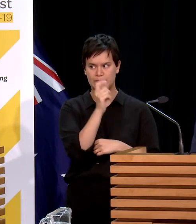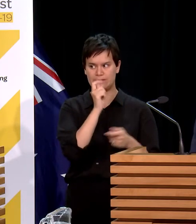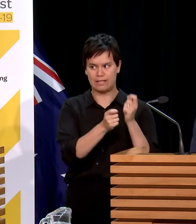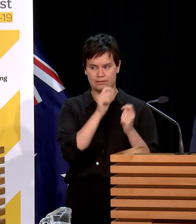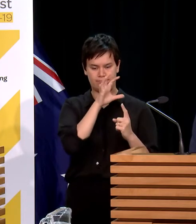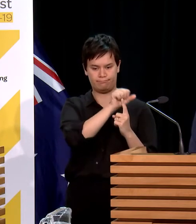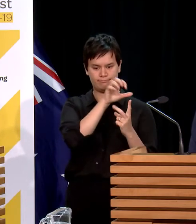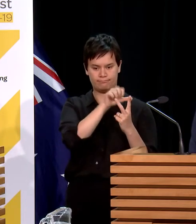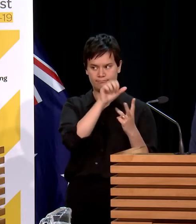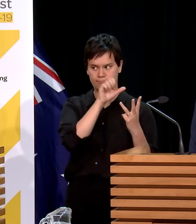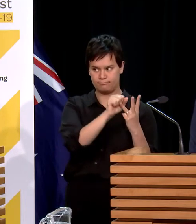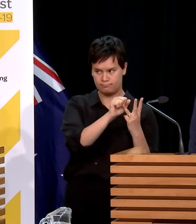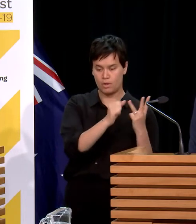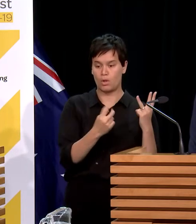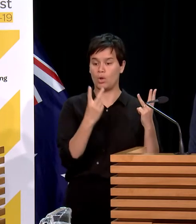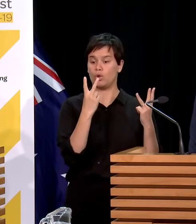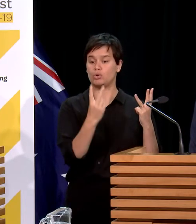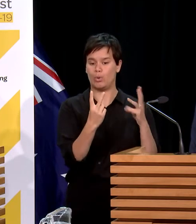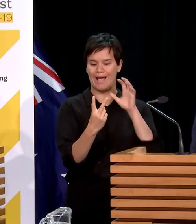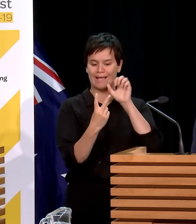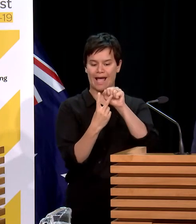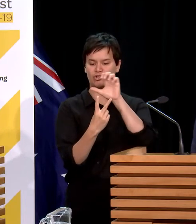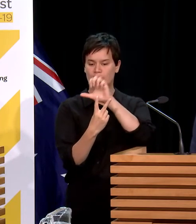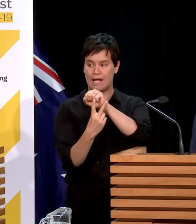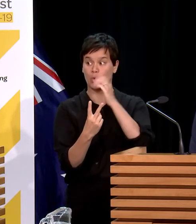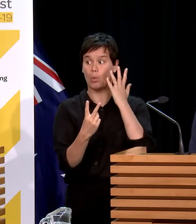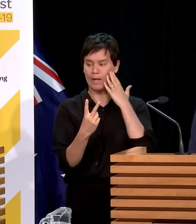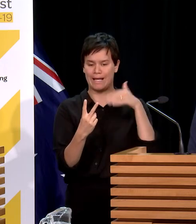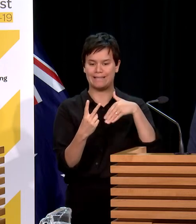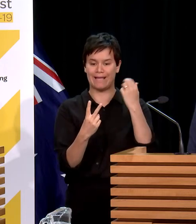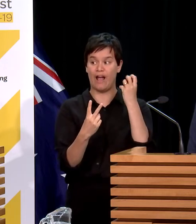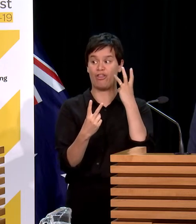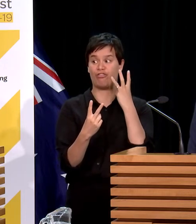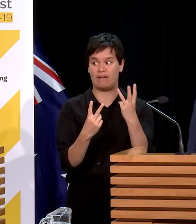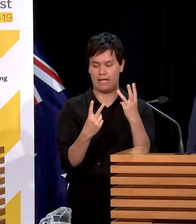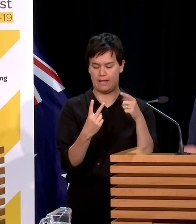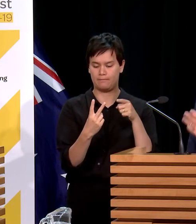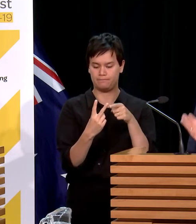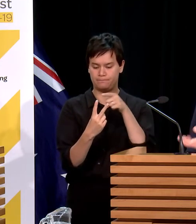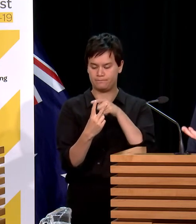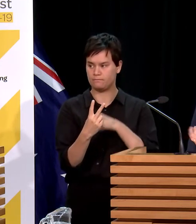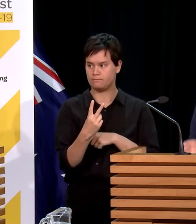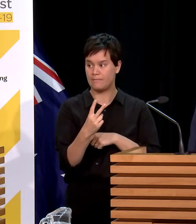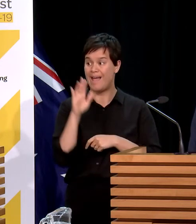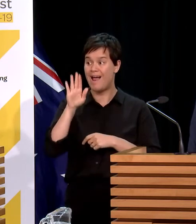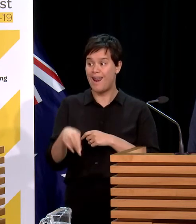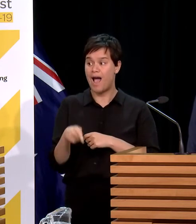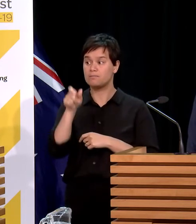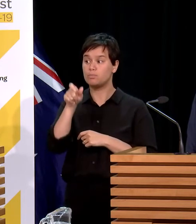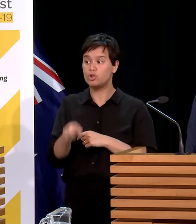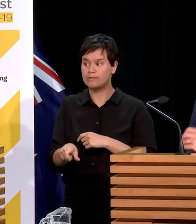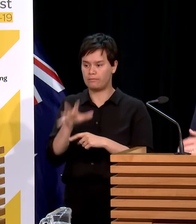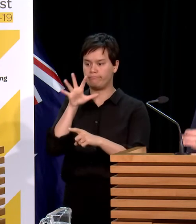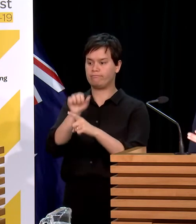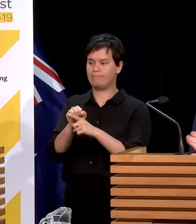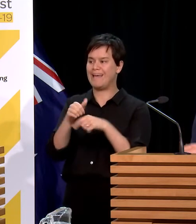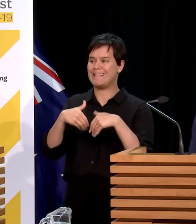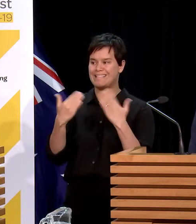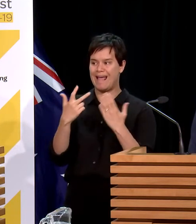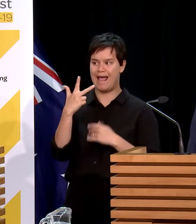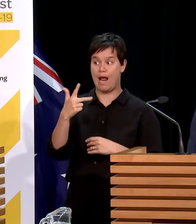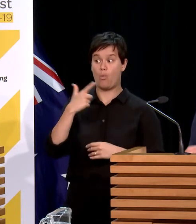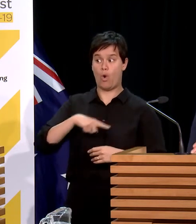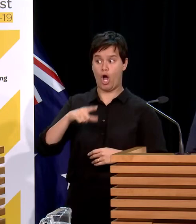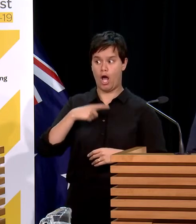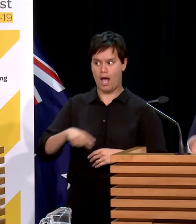test, 2 were on a day 3 routine test, and the other was day 8 because they became symptomatic, so was tested sort of out of